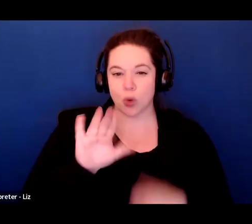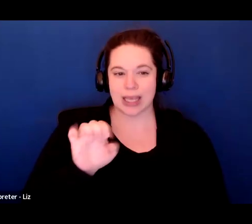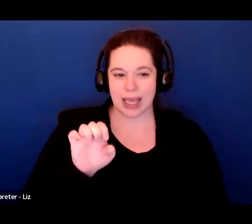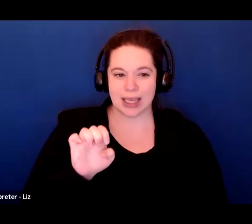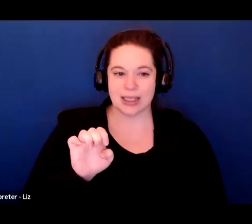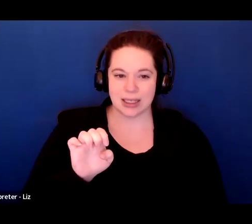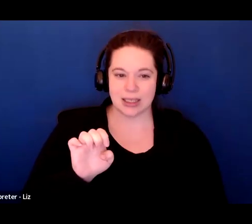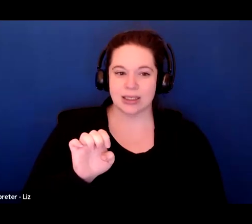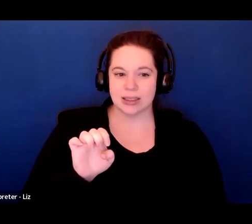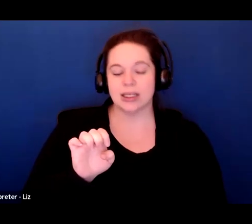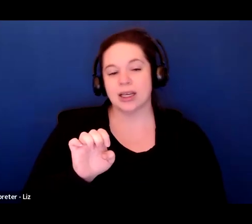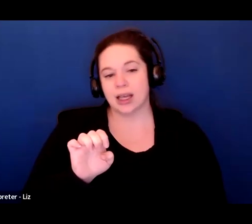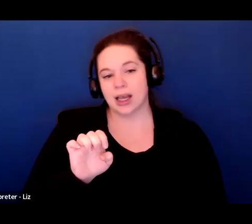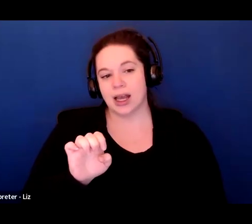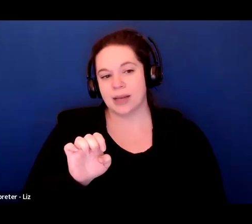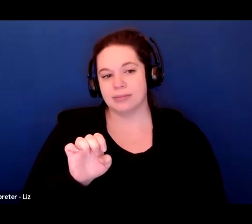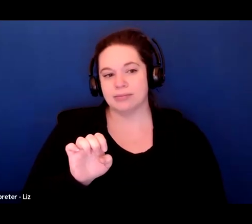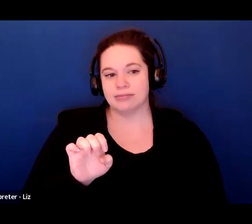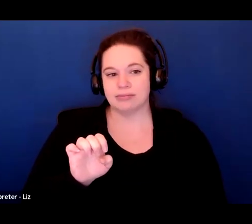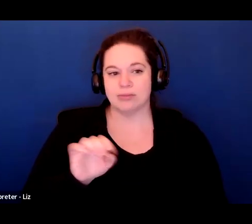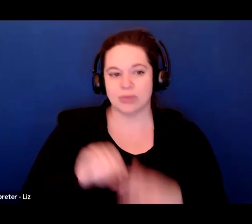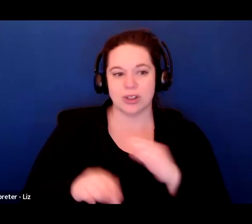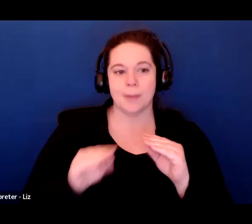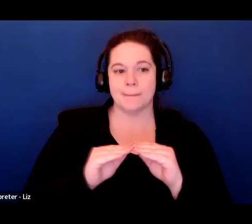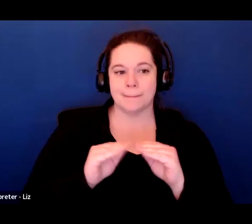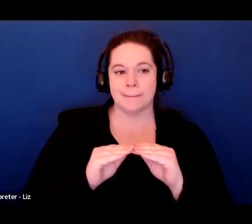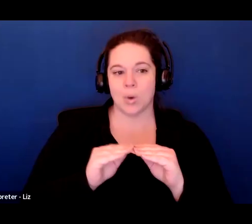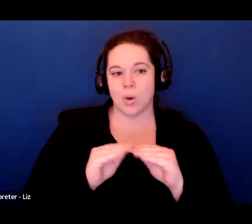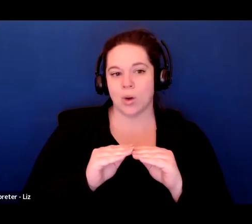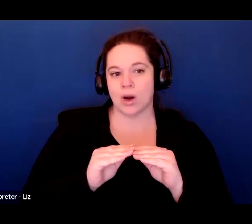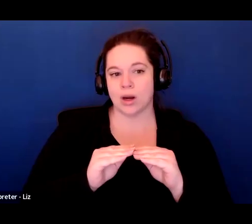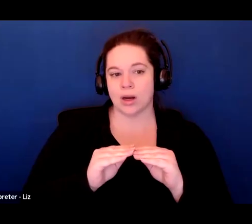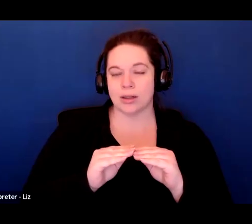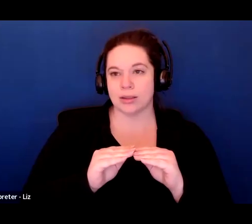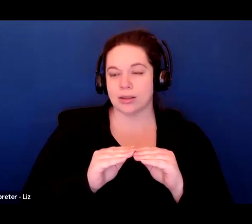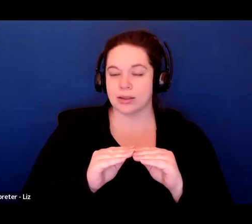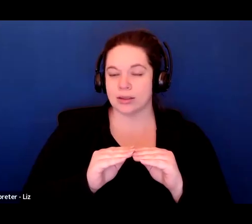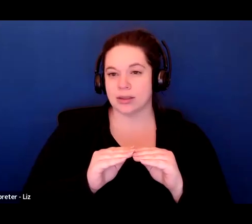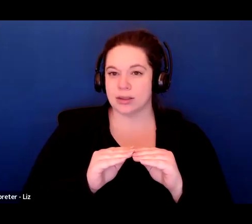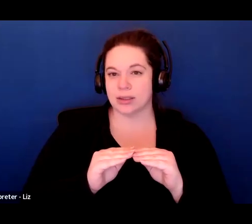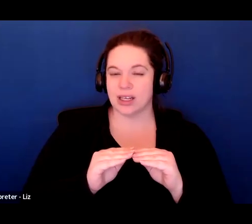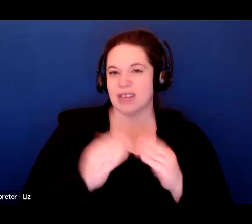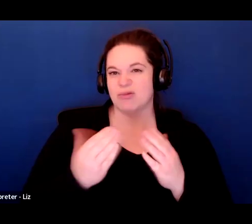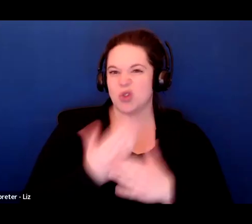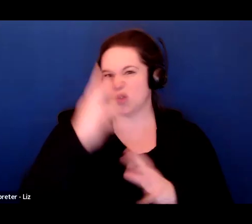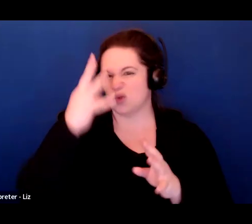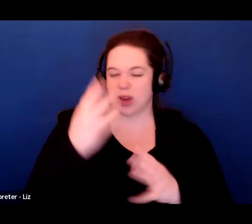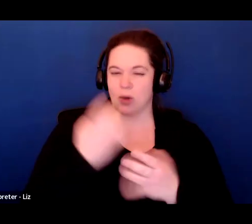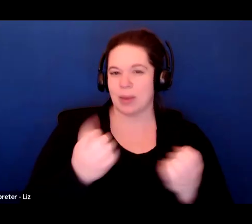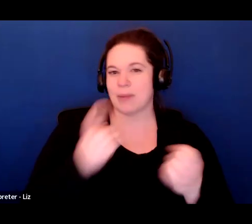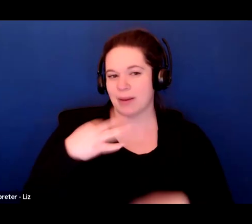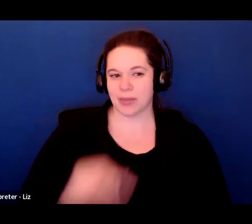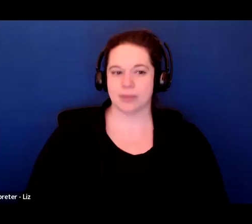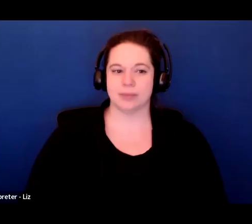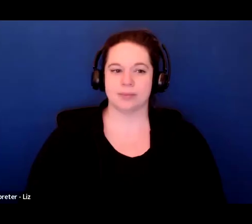more expensive, more novel new equipment. And so it can be very helpful. Now, about